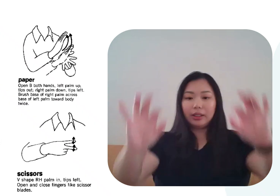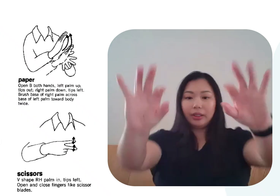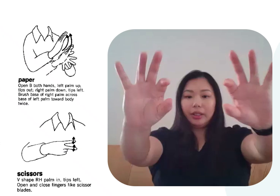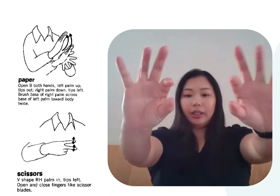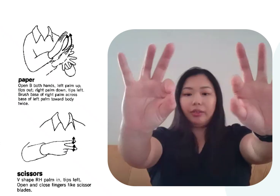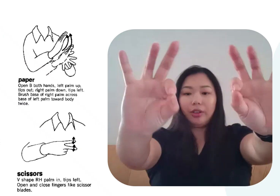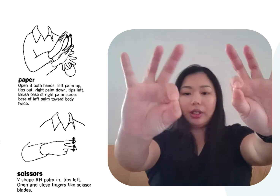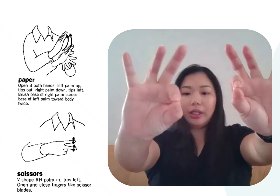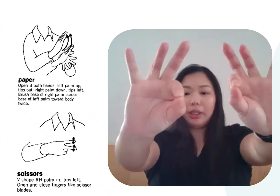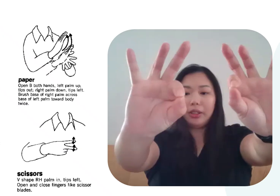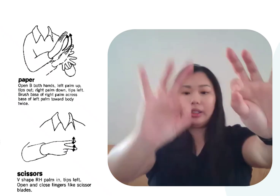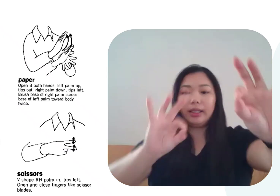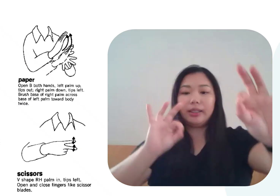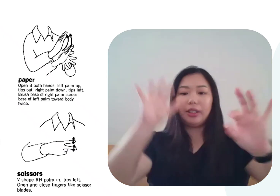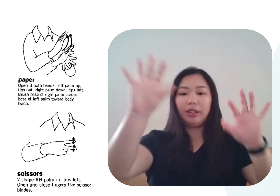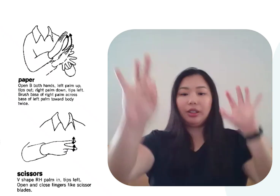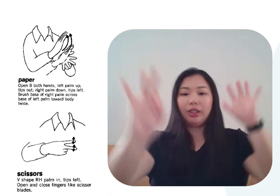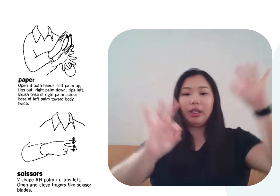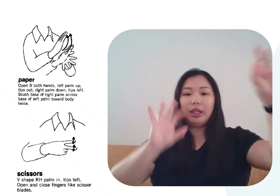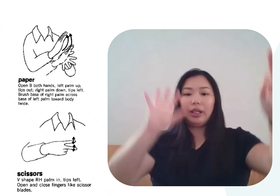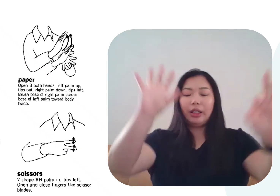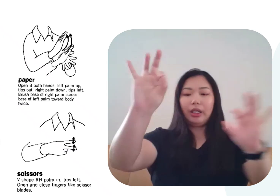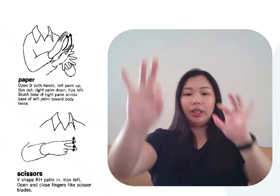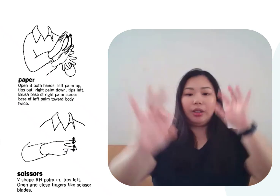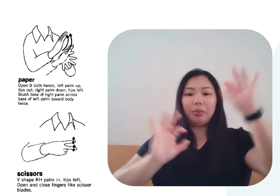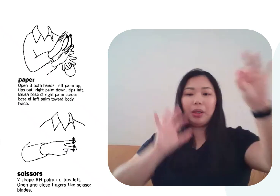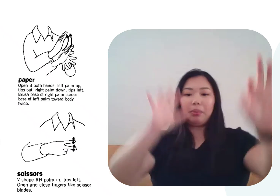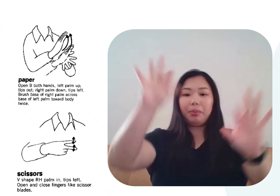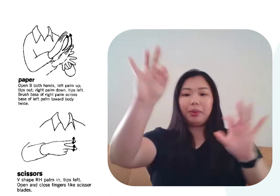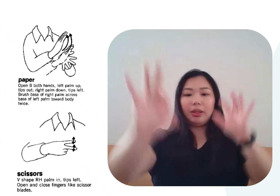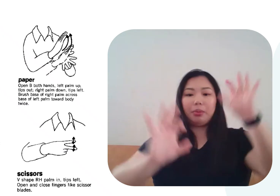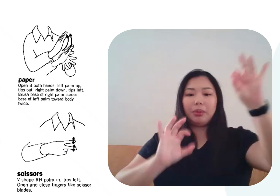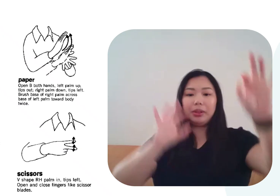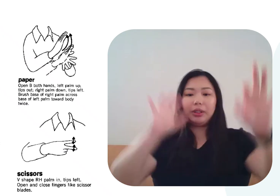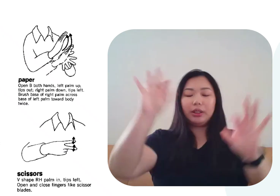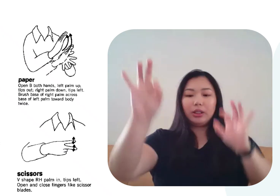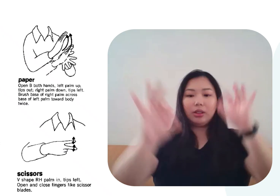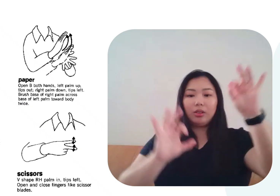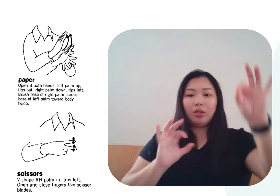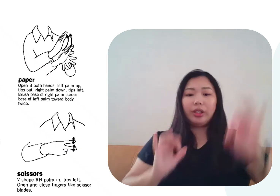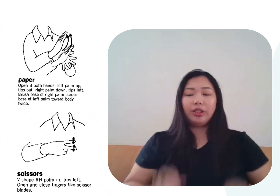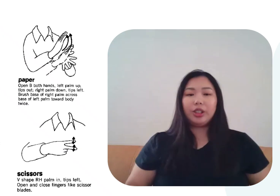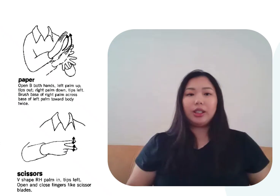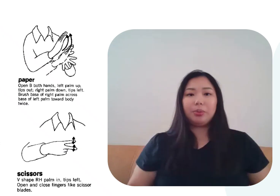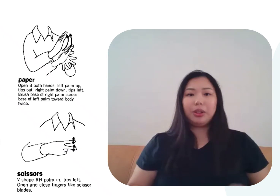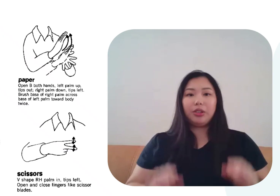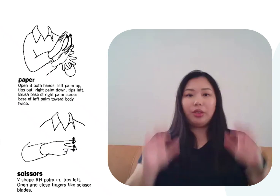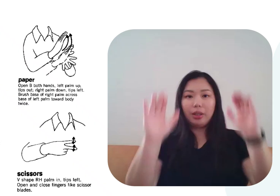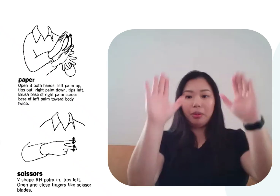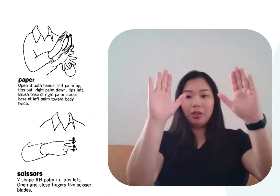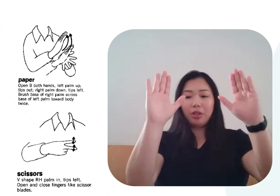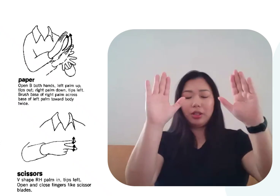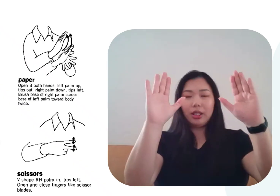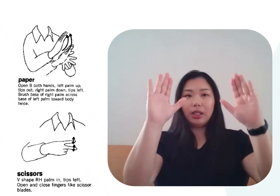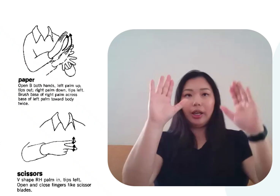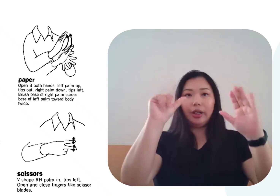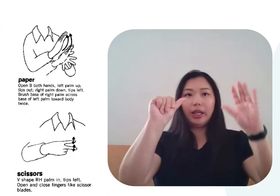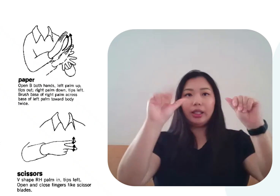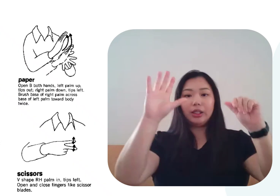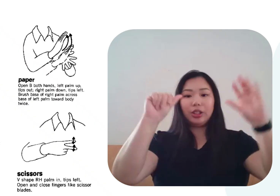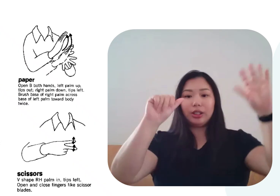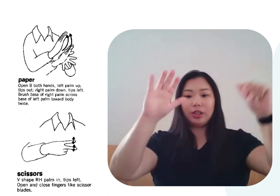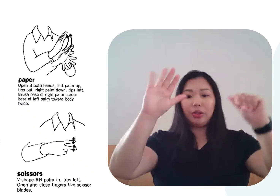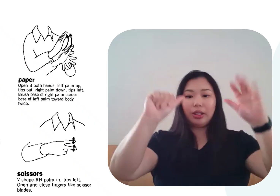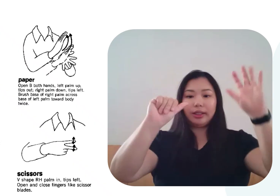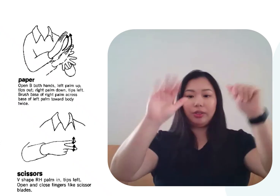Bubbles, you have your thumb and your index finger, and you pop the bubbles. Or in your child's preschool, they may use the entire